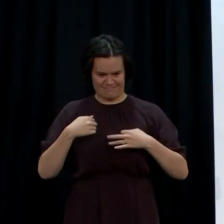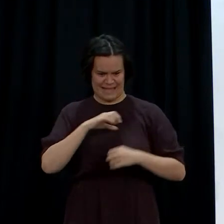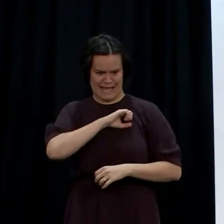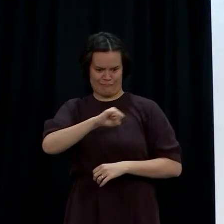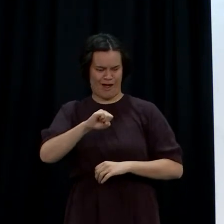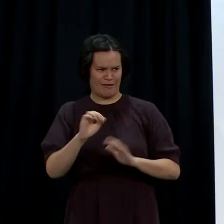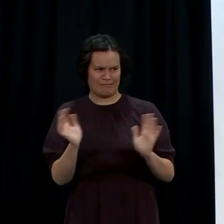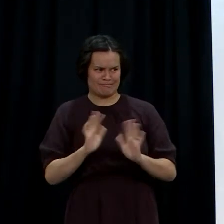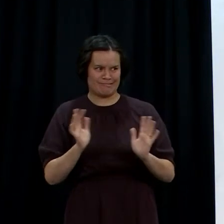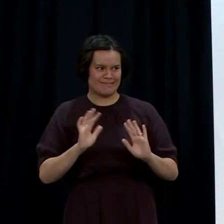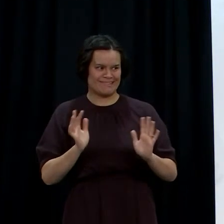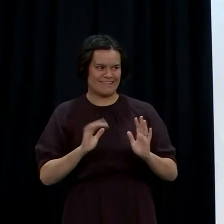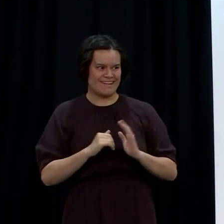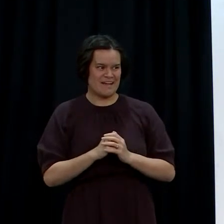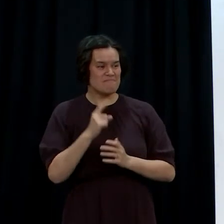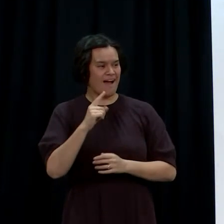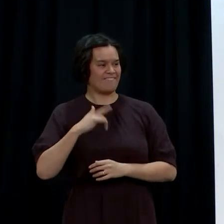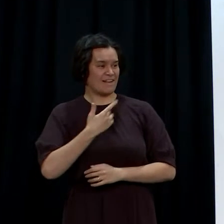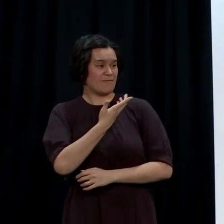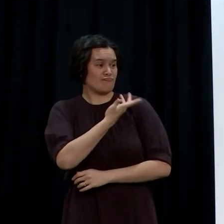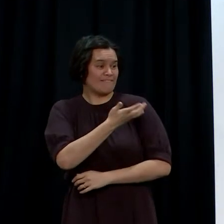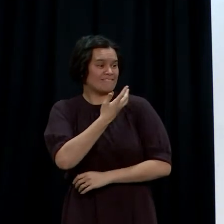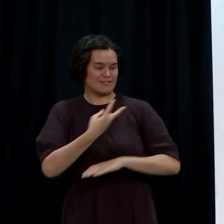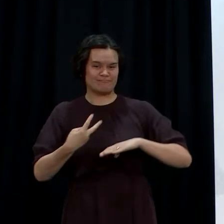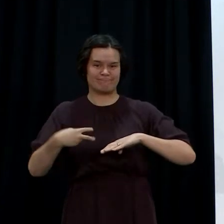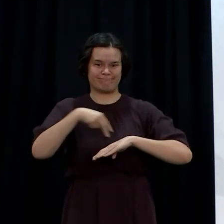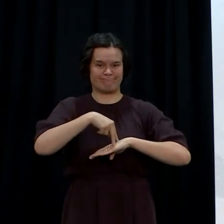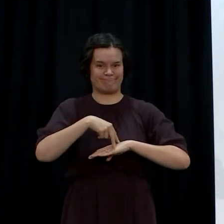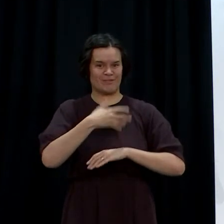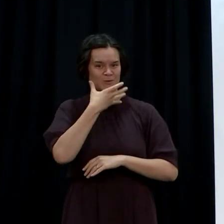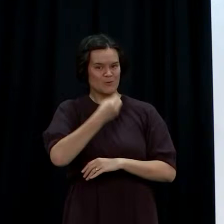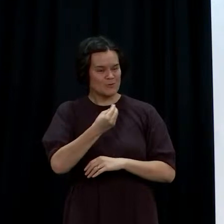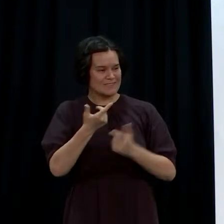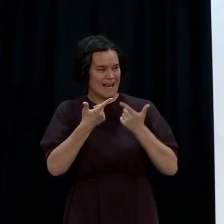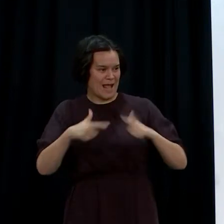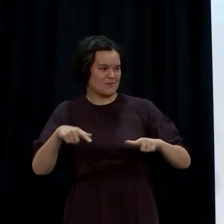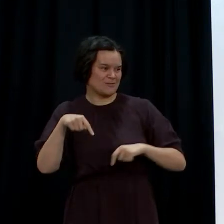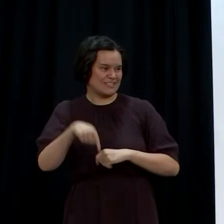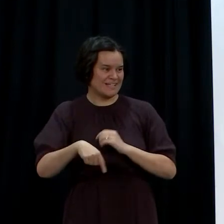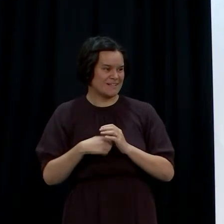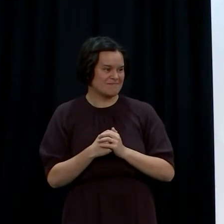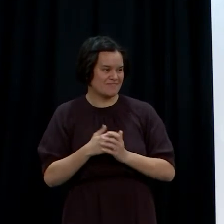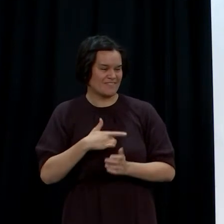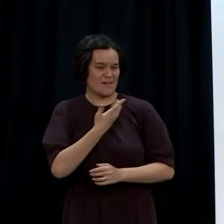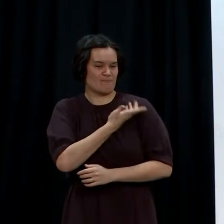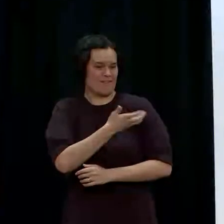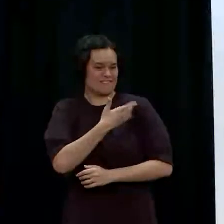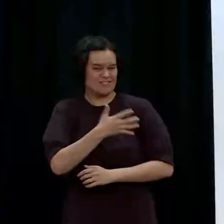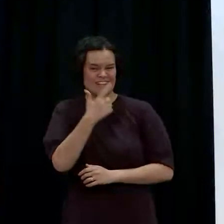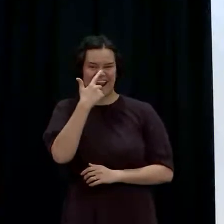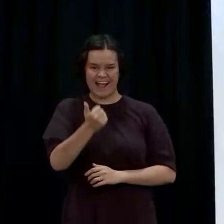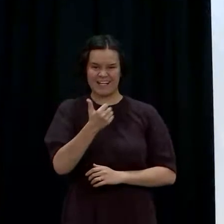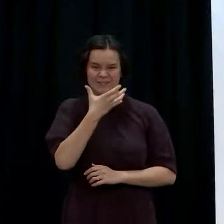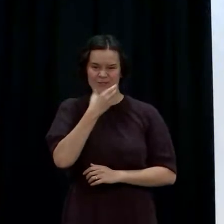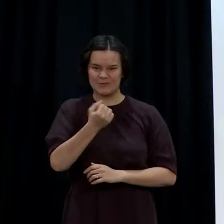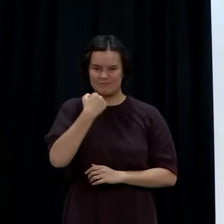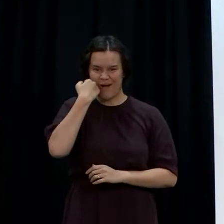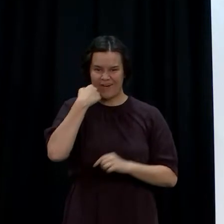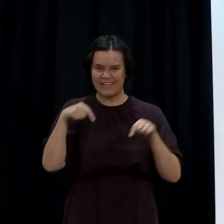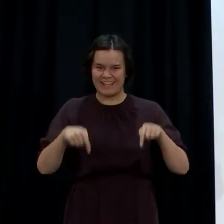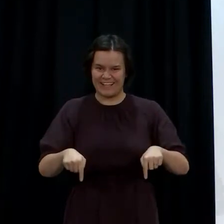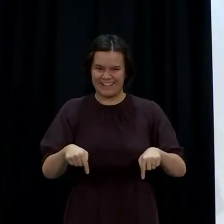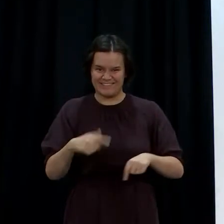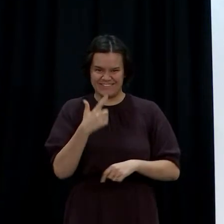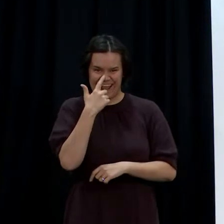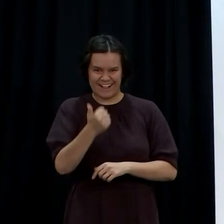very nice. I just think it's a real privilege that we can use te reo in this country, and I just love the fact